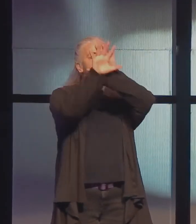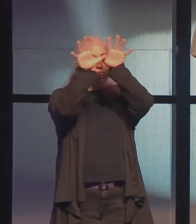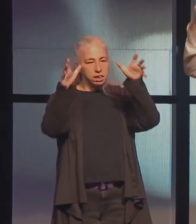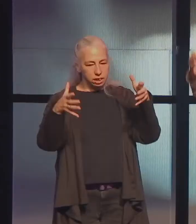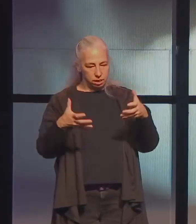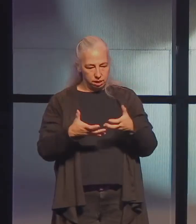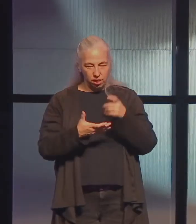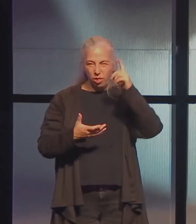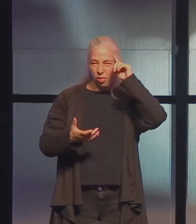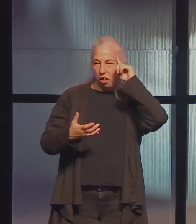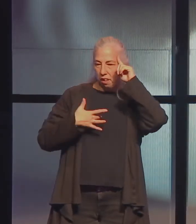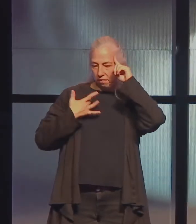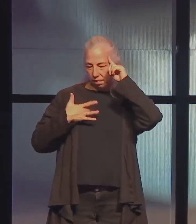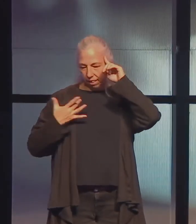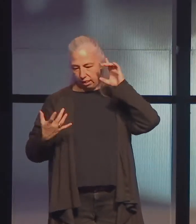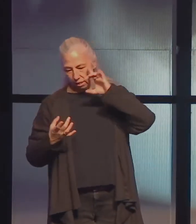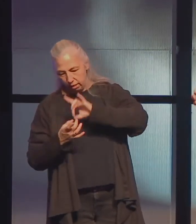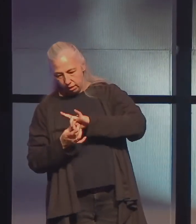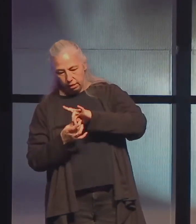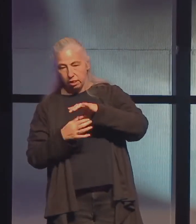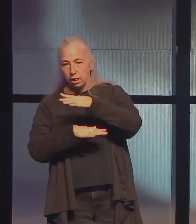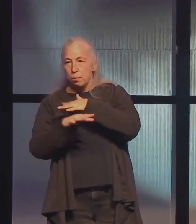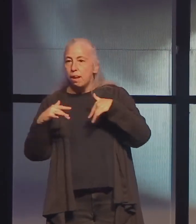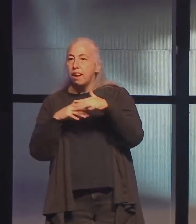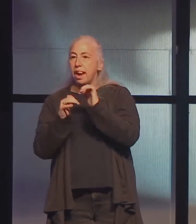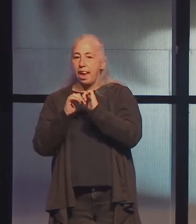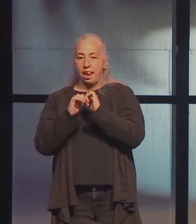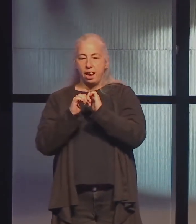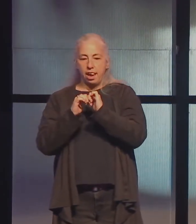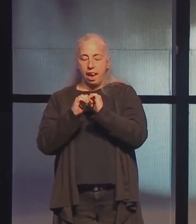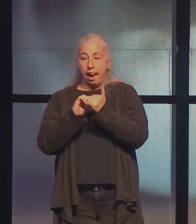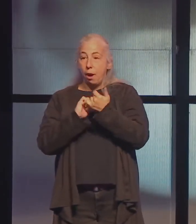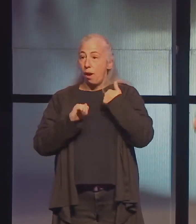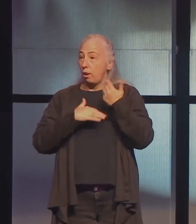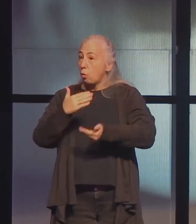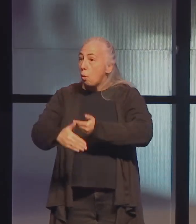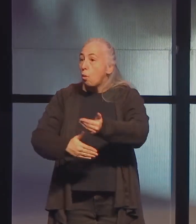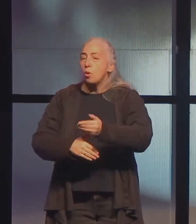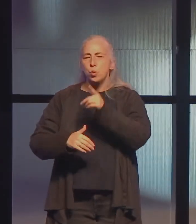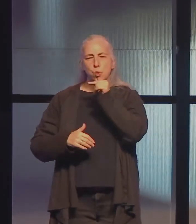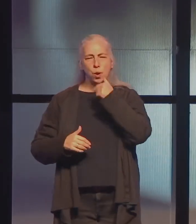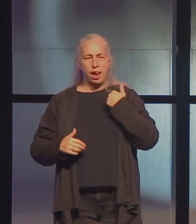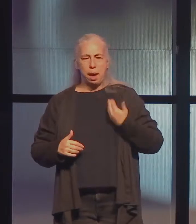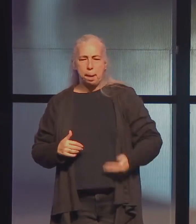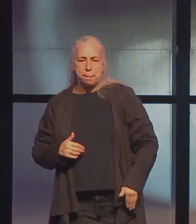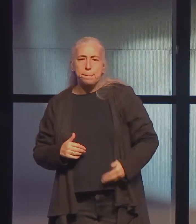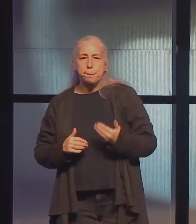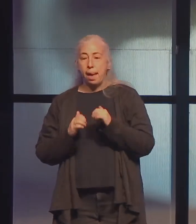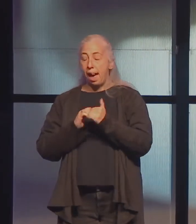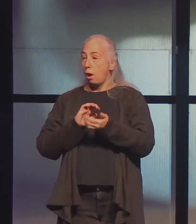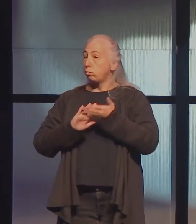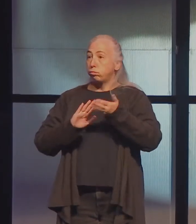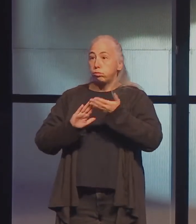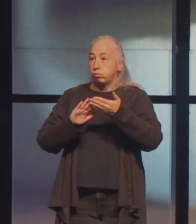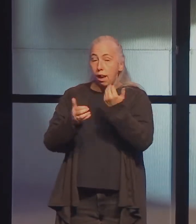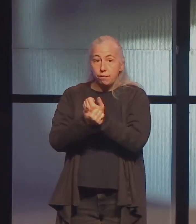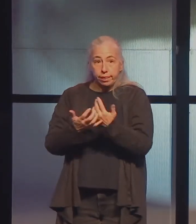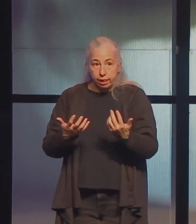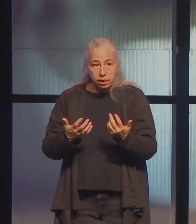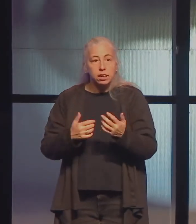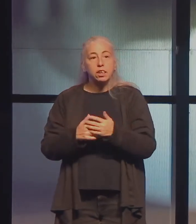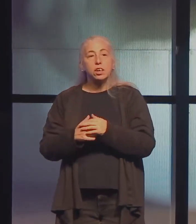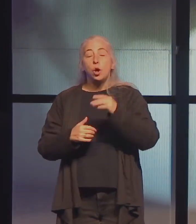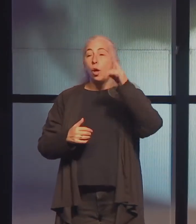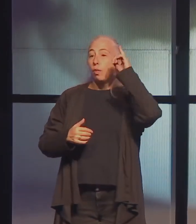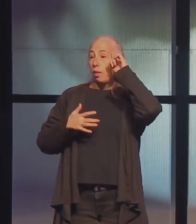feeling, this whole narrative about the world in which we live, who I am in this world, how things are apt to function. And so our thought